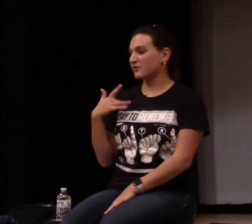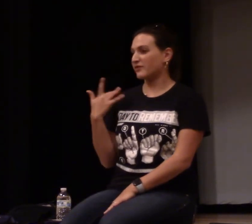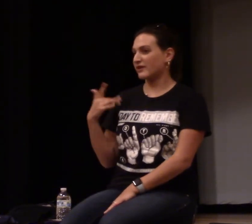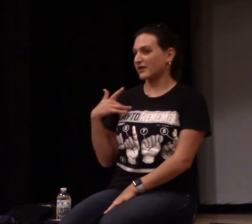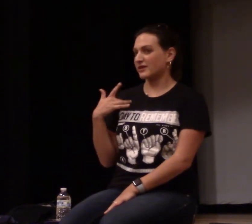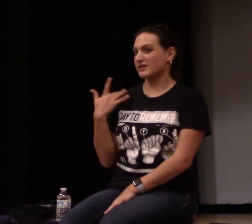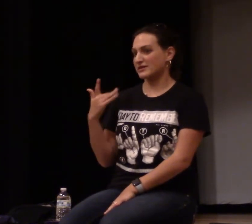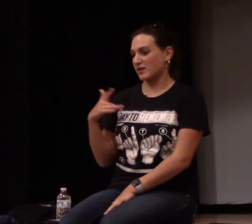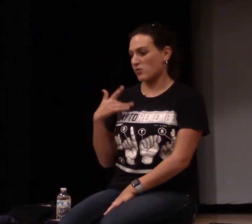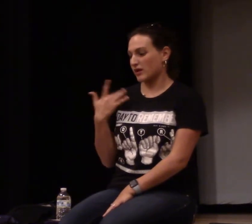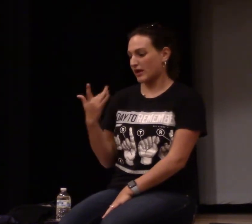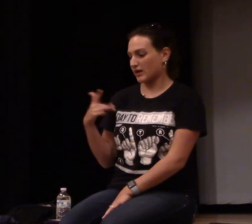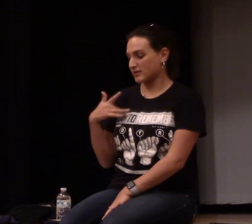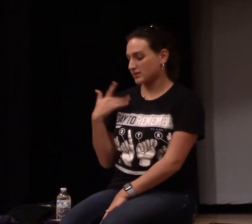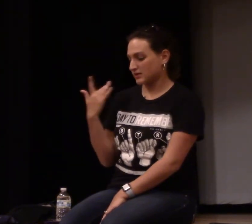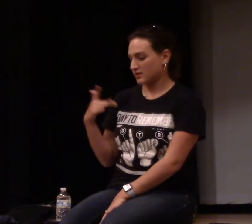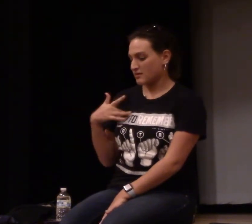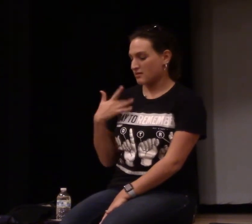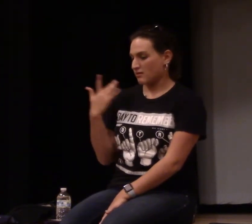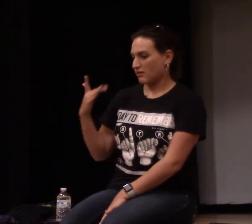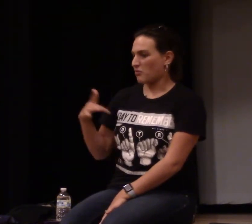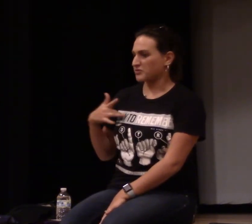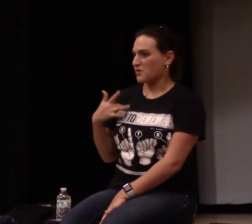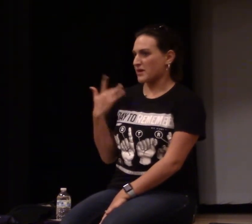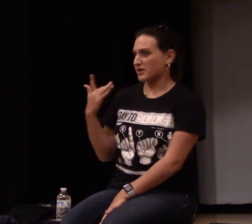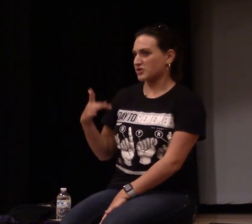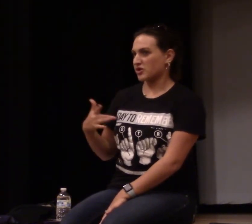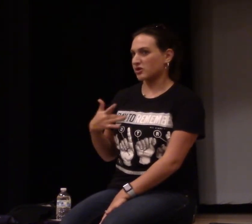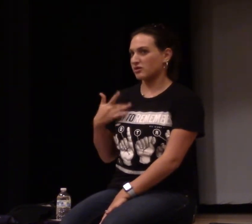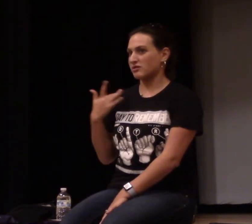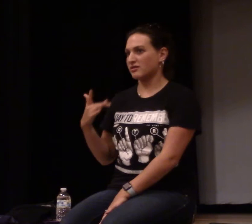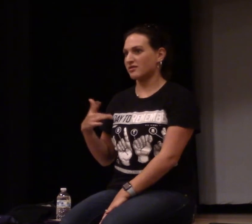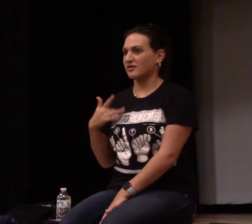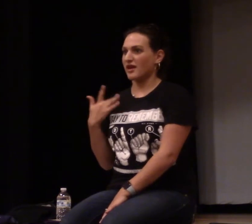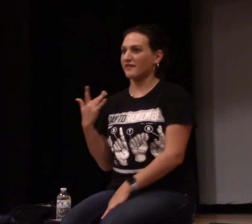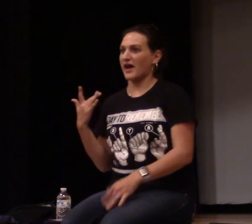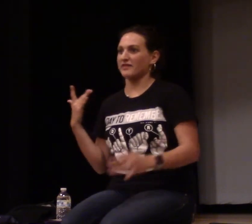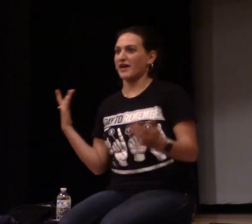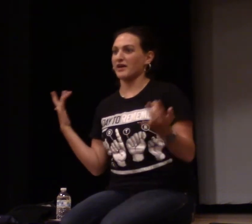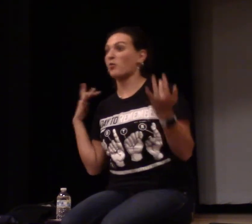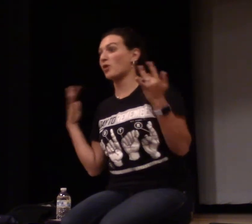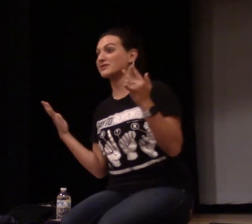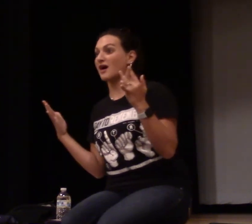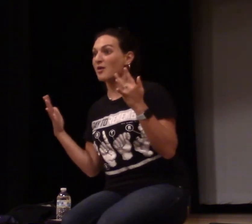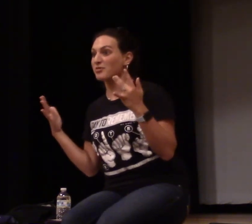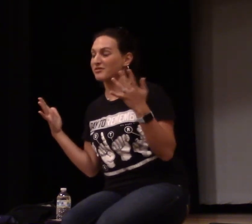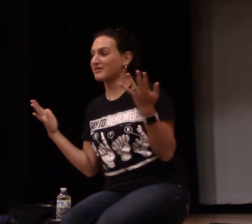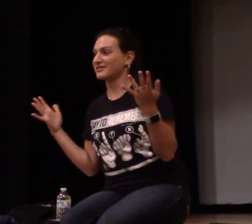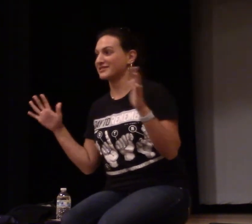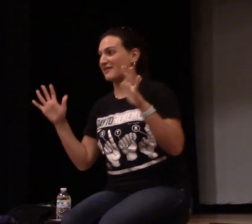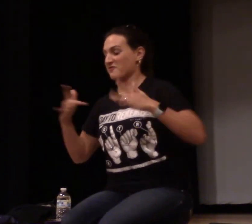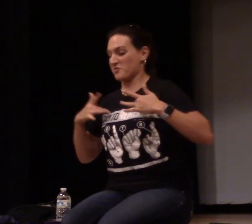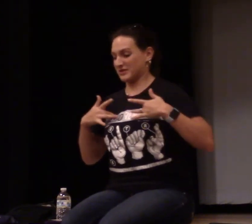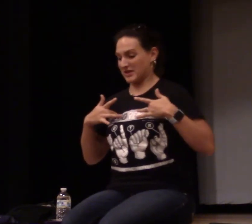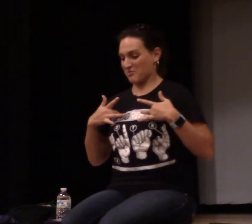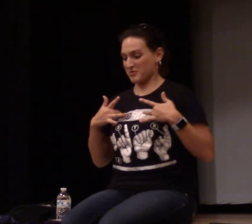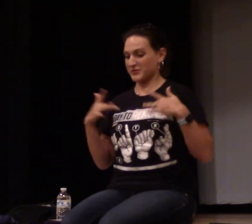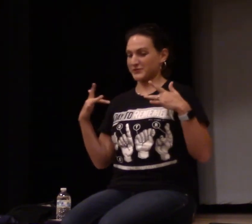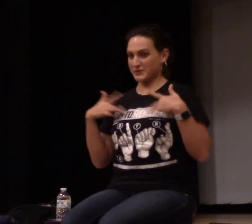feeling is like one hand almost going in a circle, and then like what's up, the sign for what's up, you would use 2